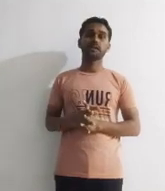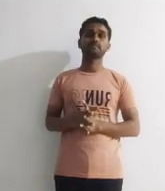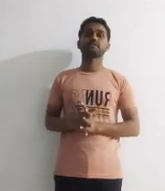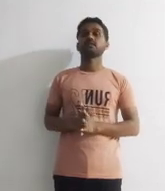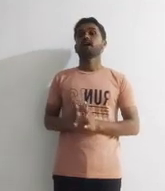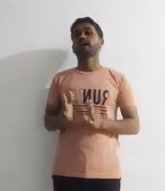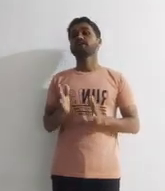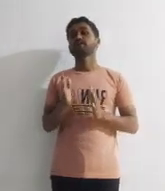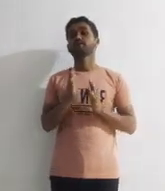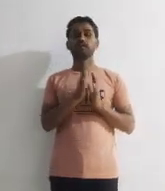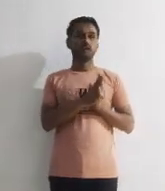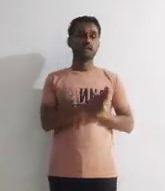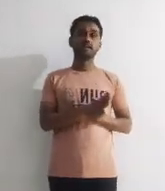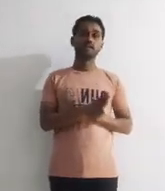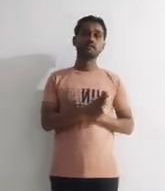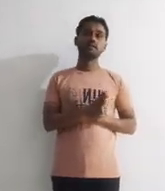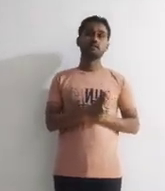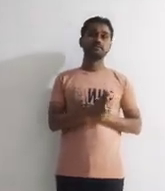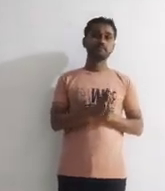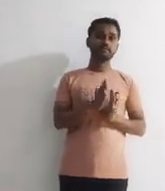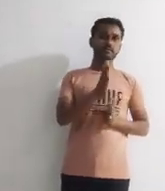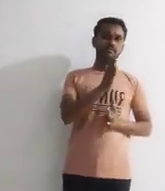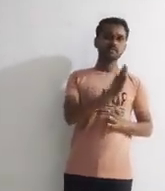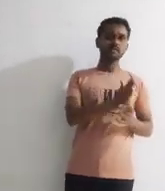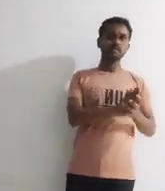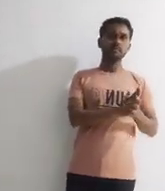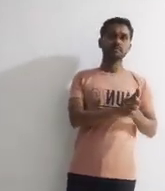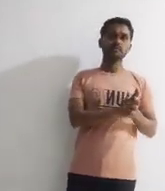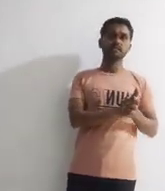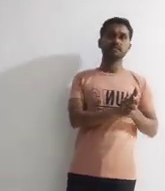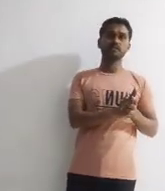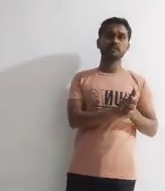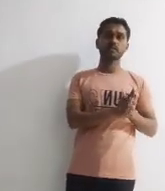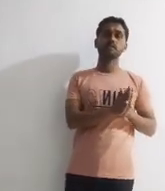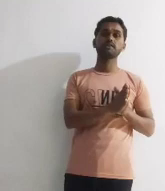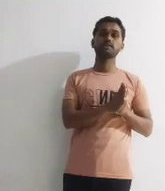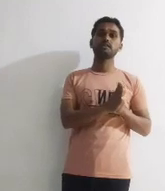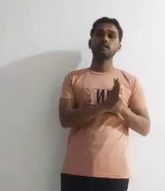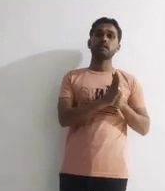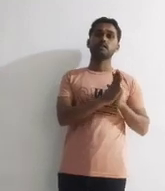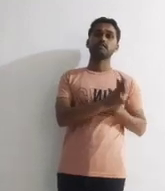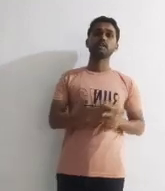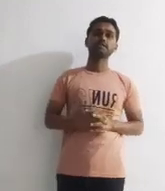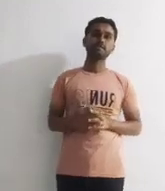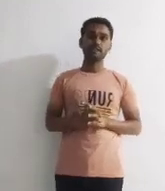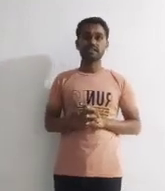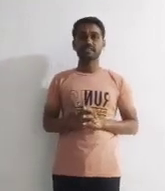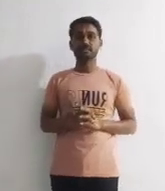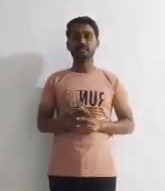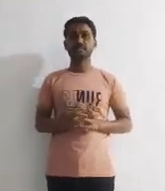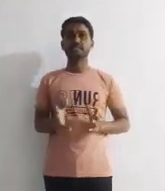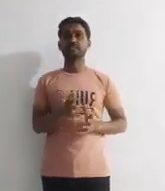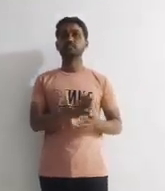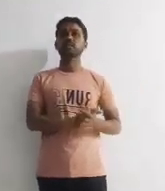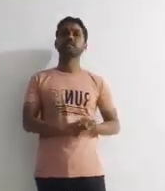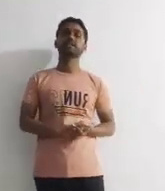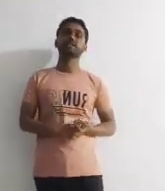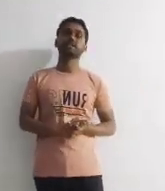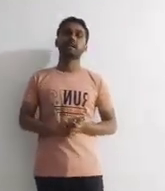times. And another is a process. Another is a thread-based multitasking, means it is a multi-threading.